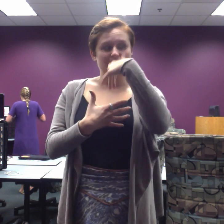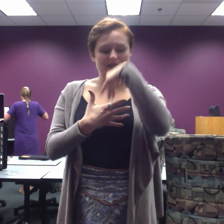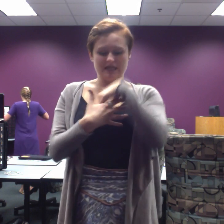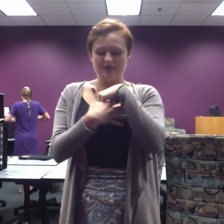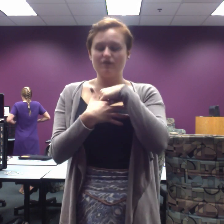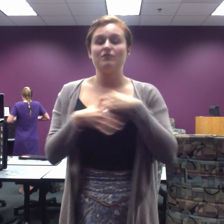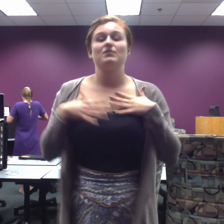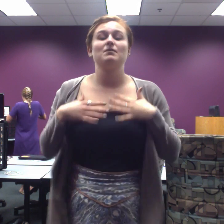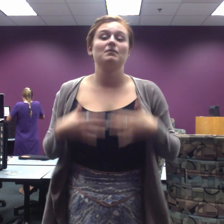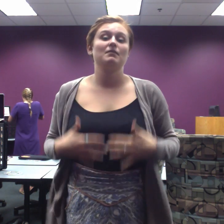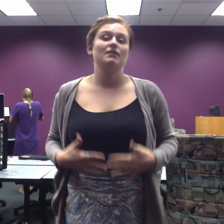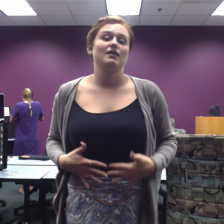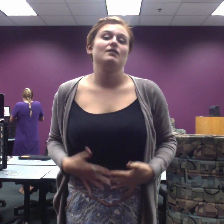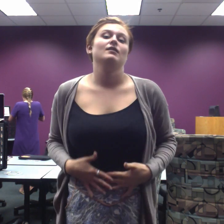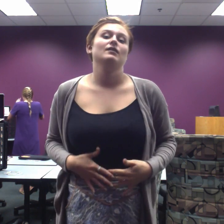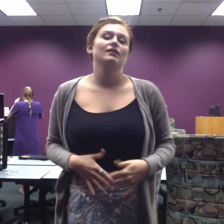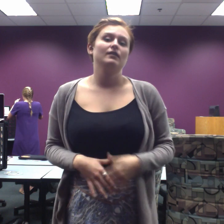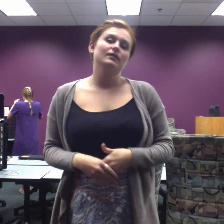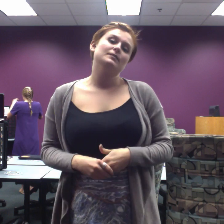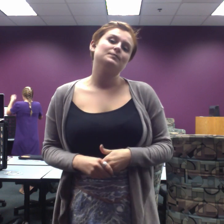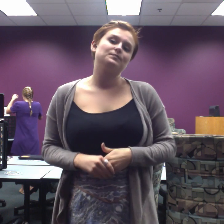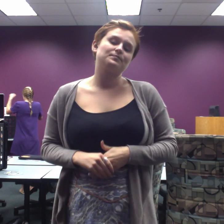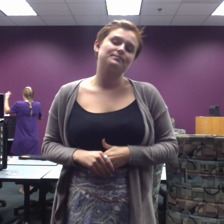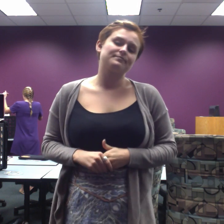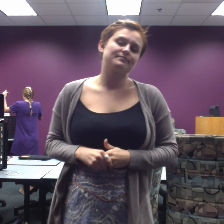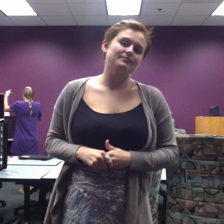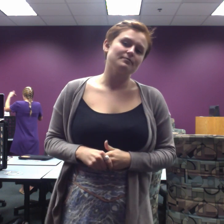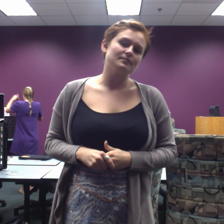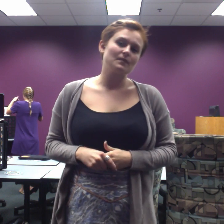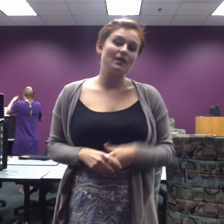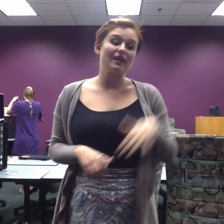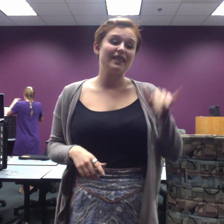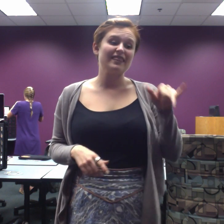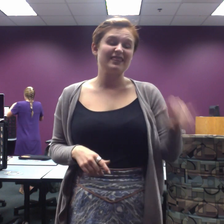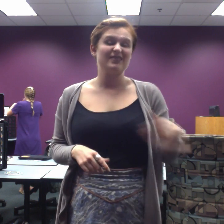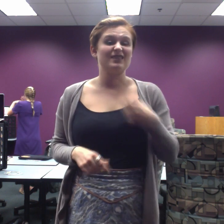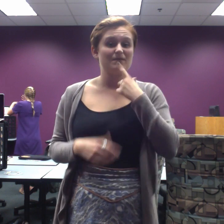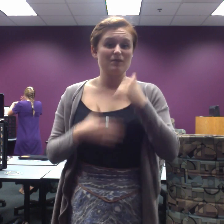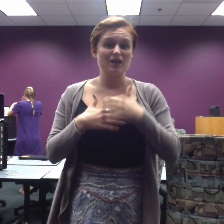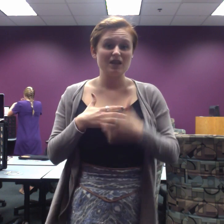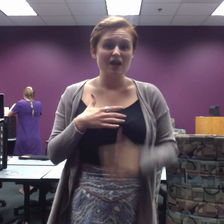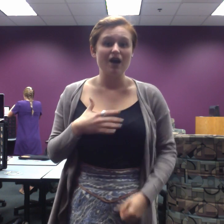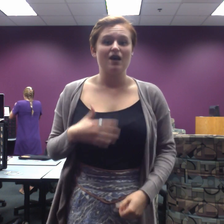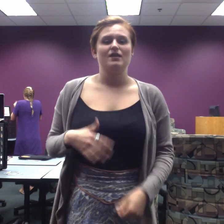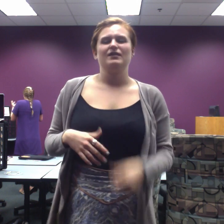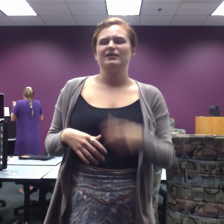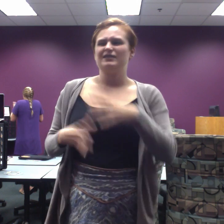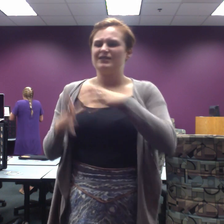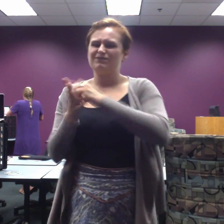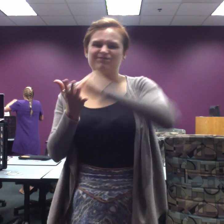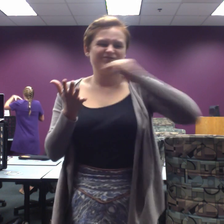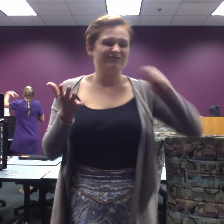that's tired blood that's really getting rid of carbon dioxide, that blood comes